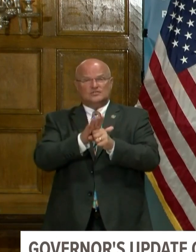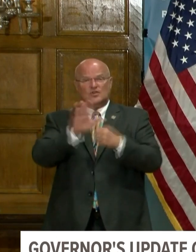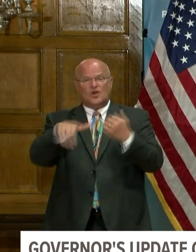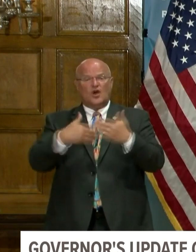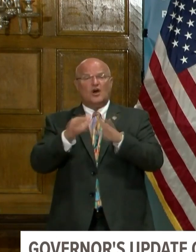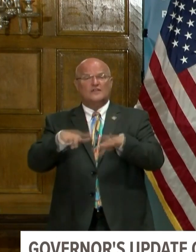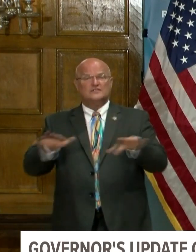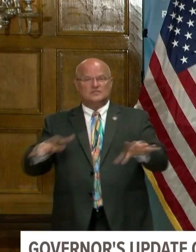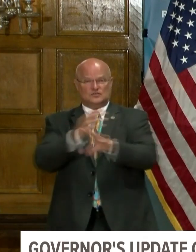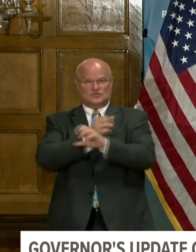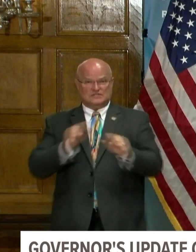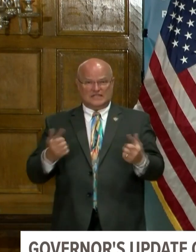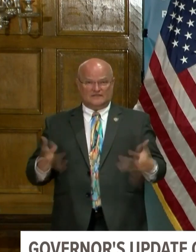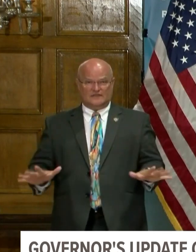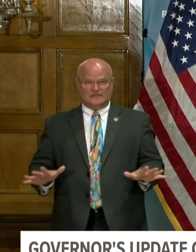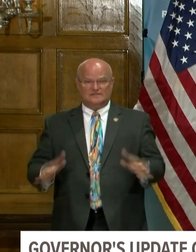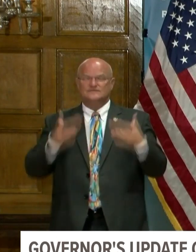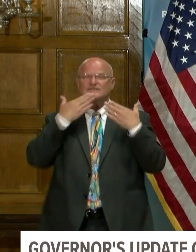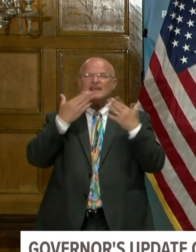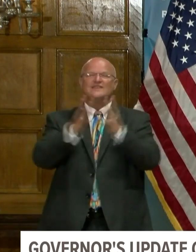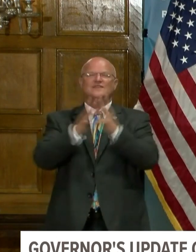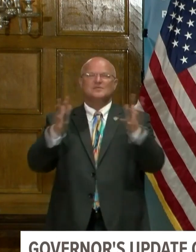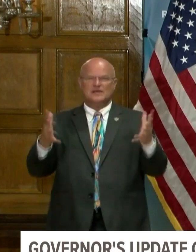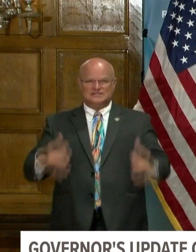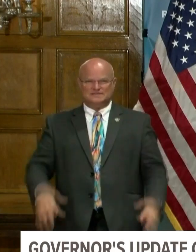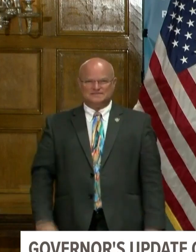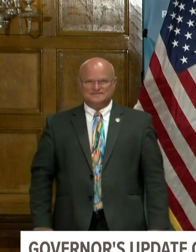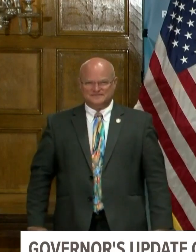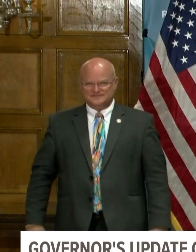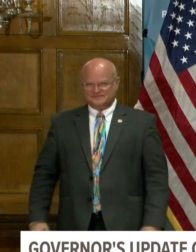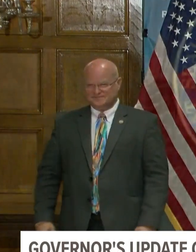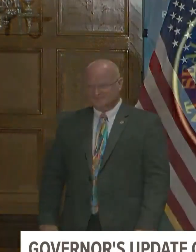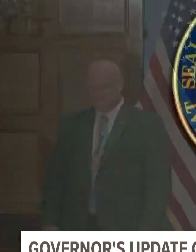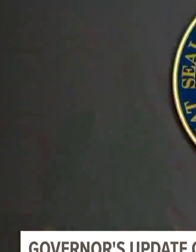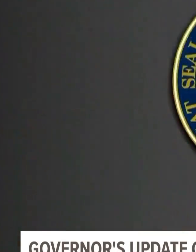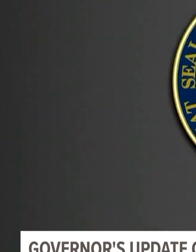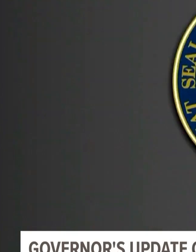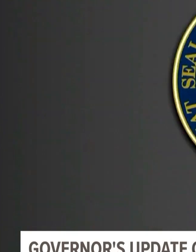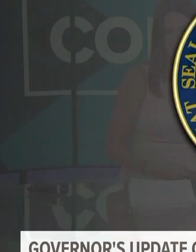all the children are safe. Thank you all very much today.